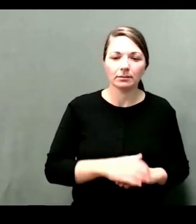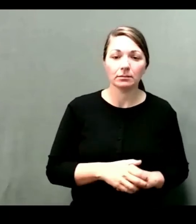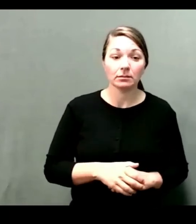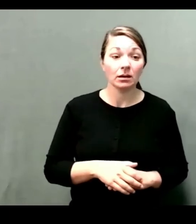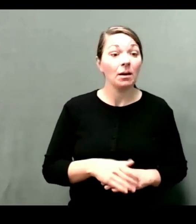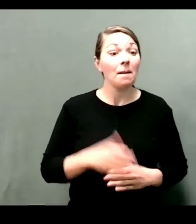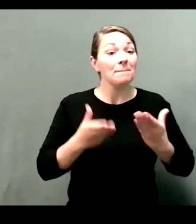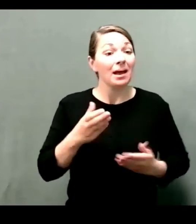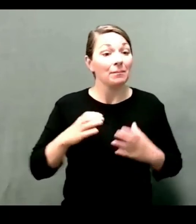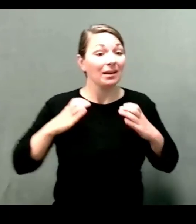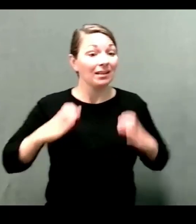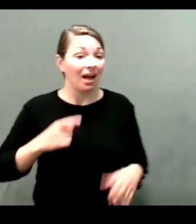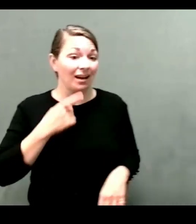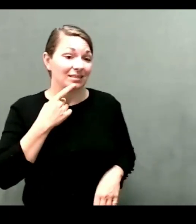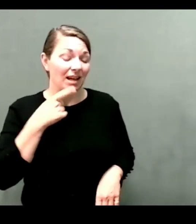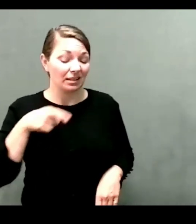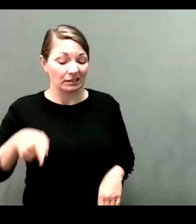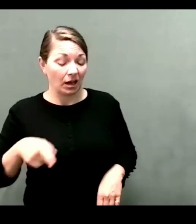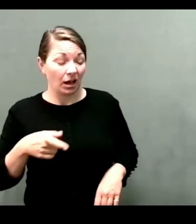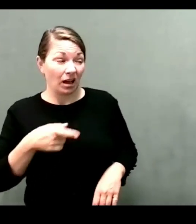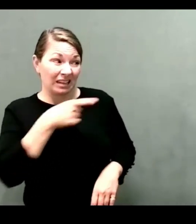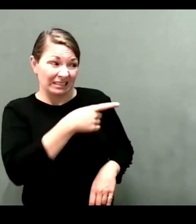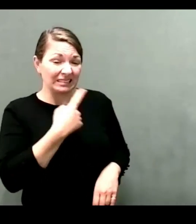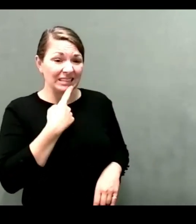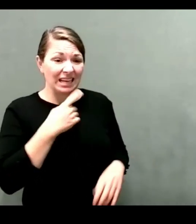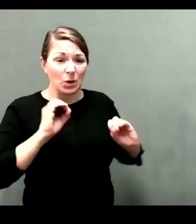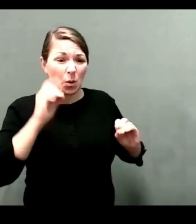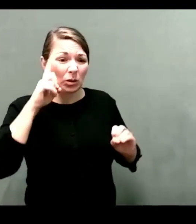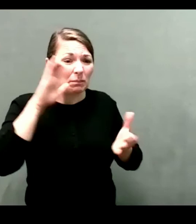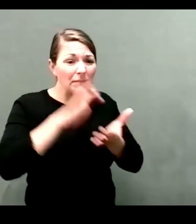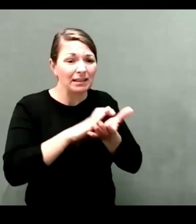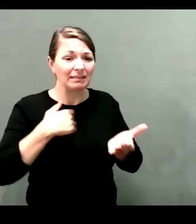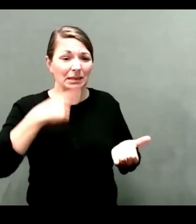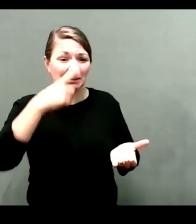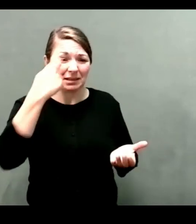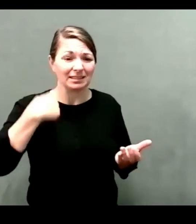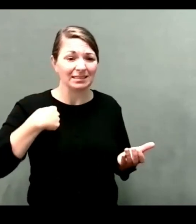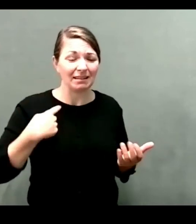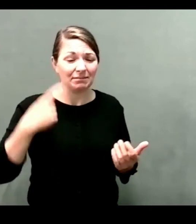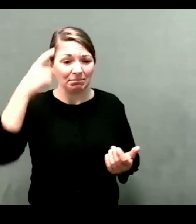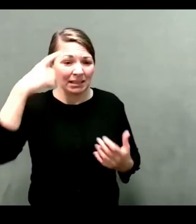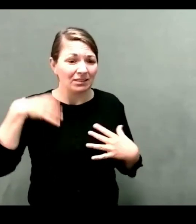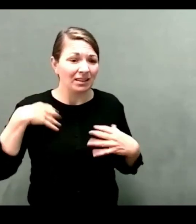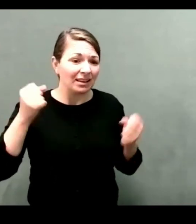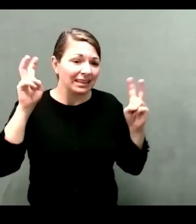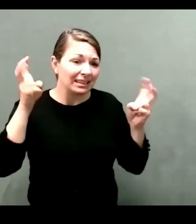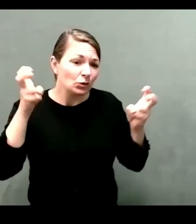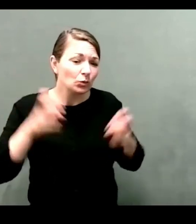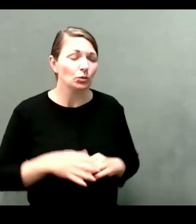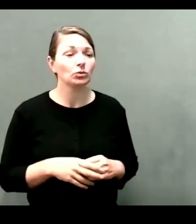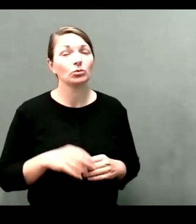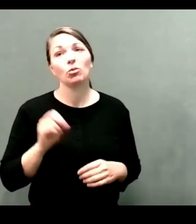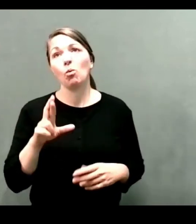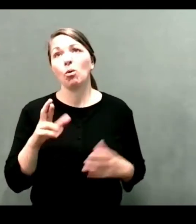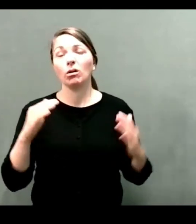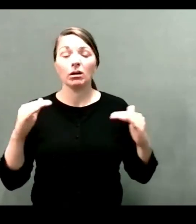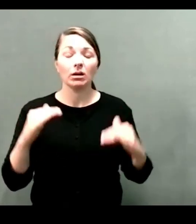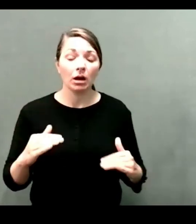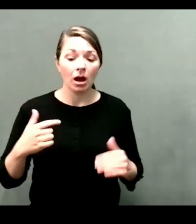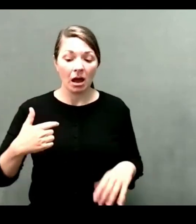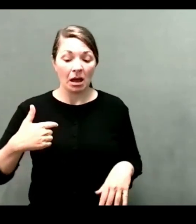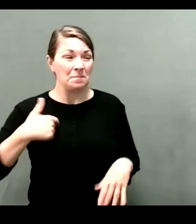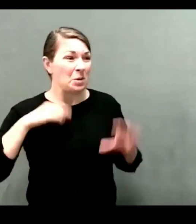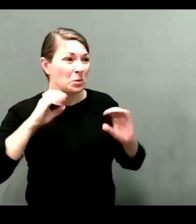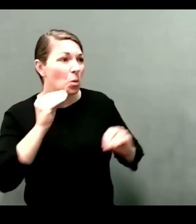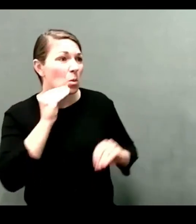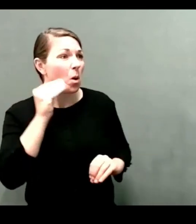me no one was going to believe me because I have mental health issues. This could be your client saying, I am homeless, and for that reason, I knew that I couldn't access supports.